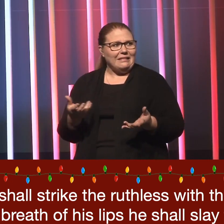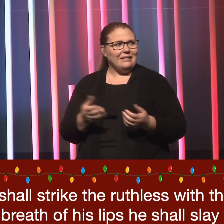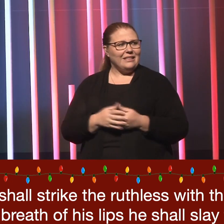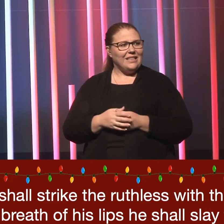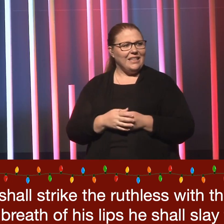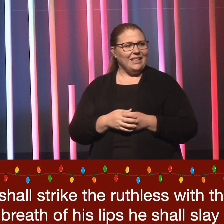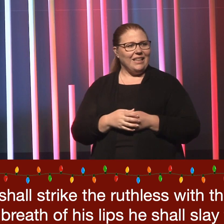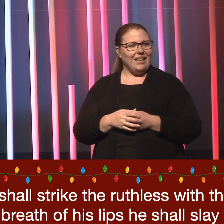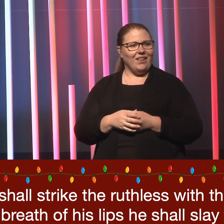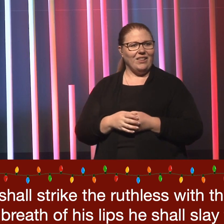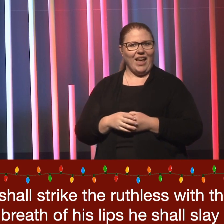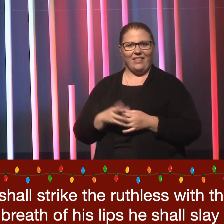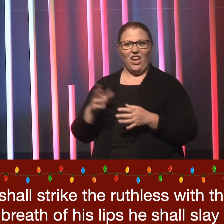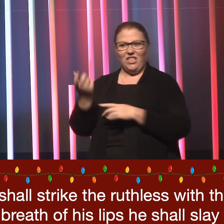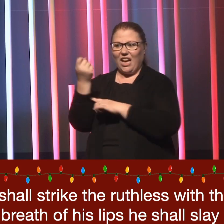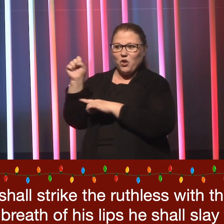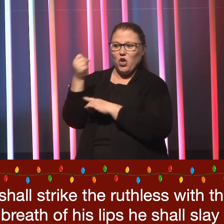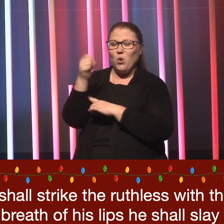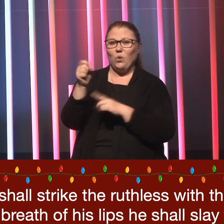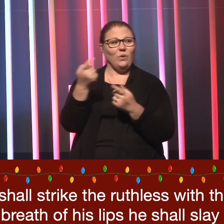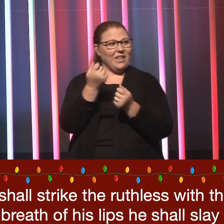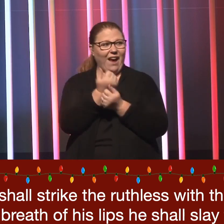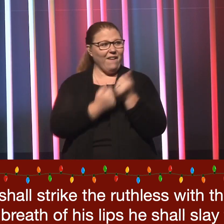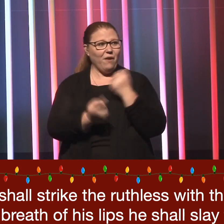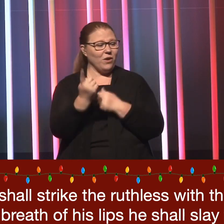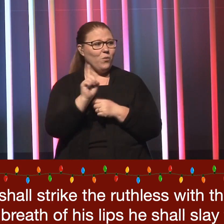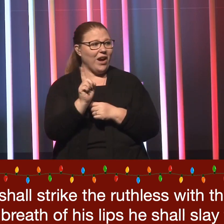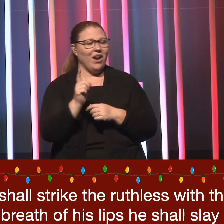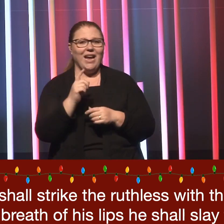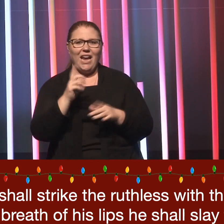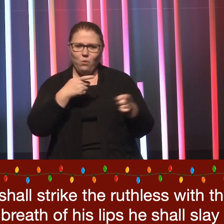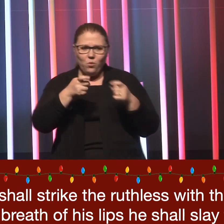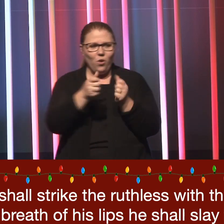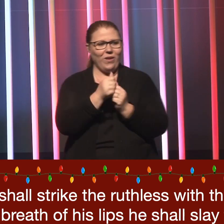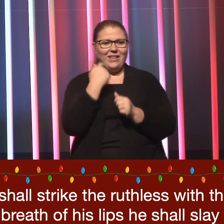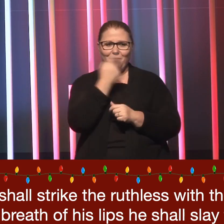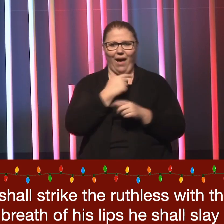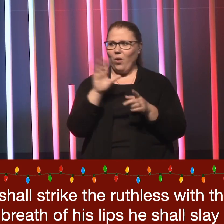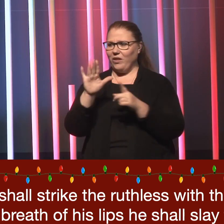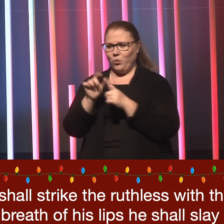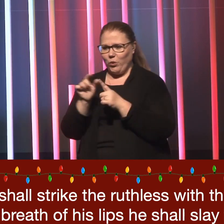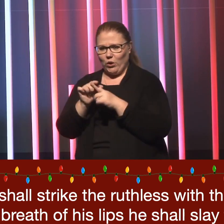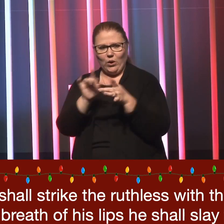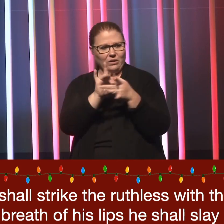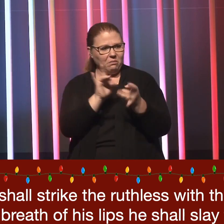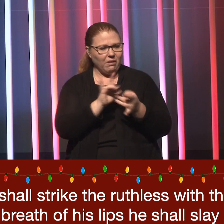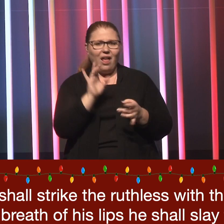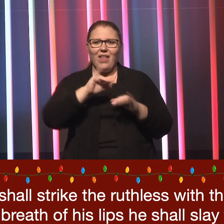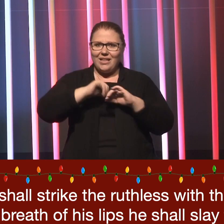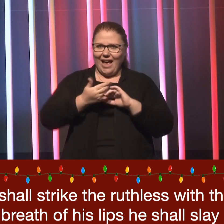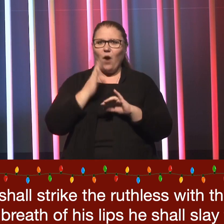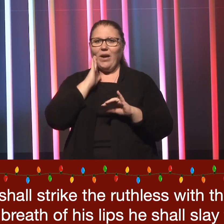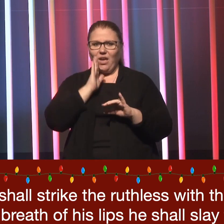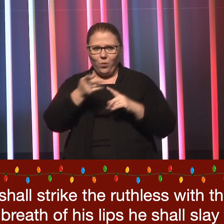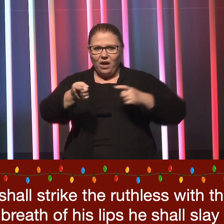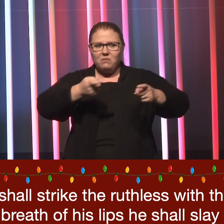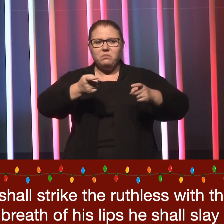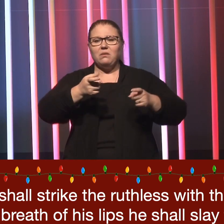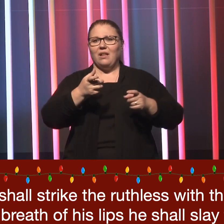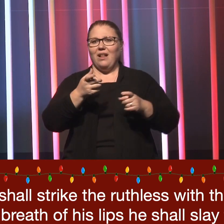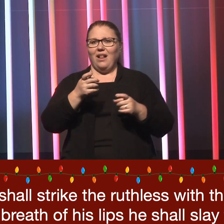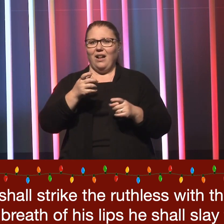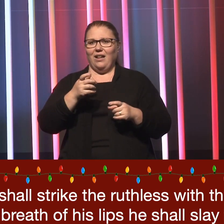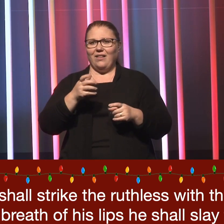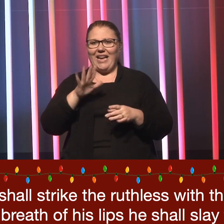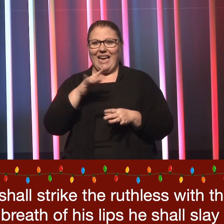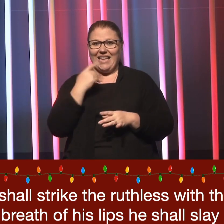there's coups everywhere, but he's saying he will rule with his mouth, his words. That's how he's going to conquer. The breath of his lips will slay